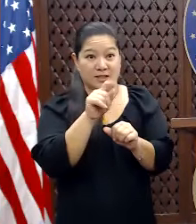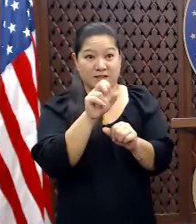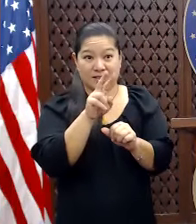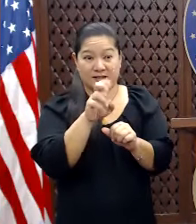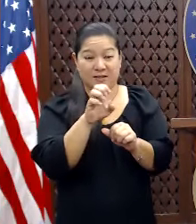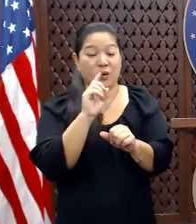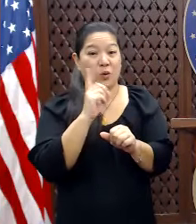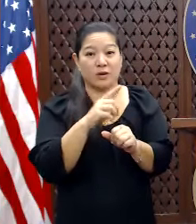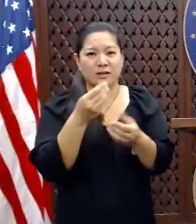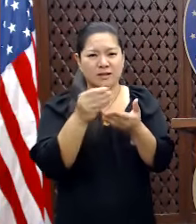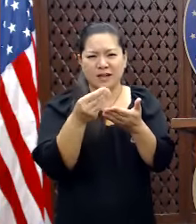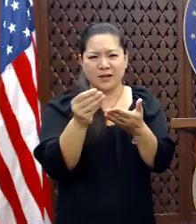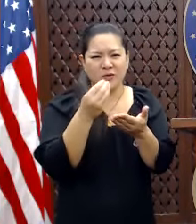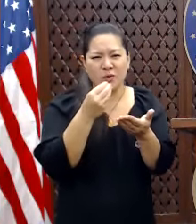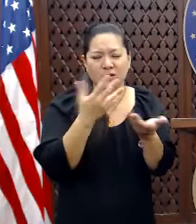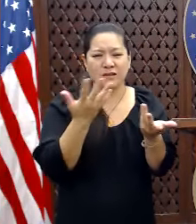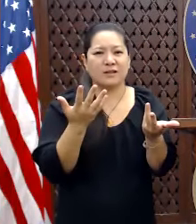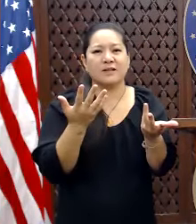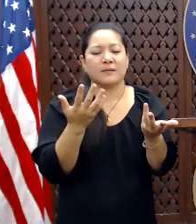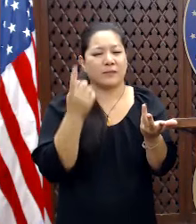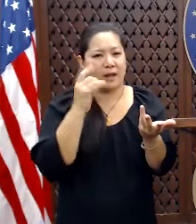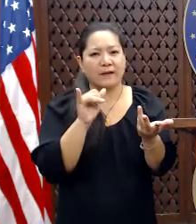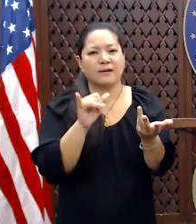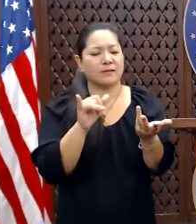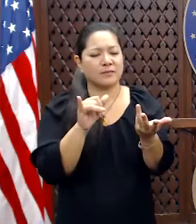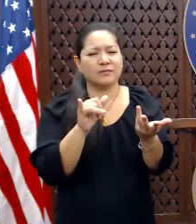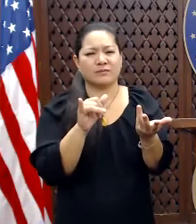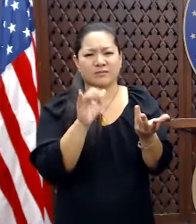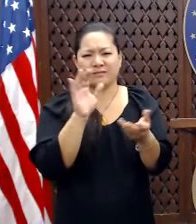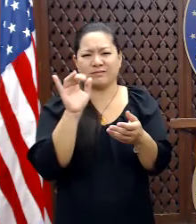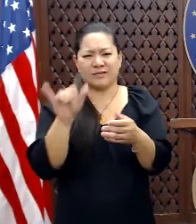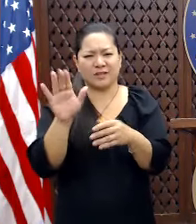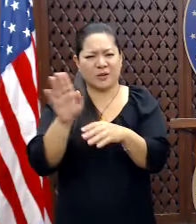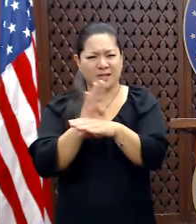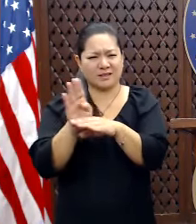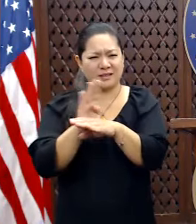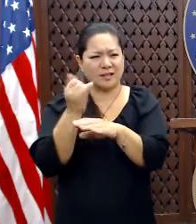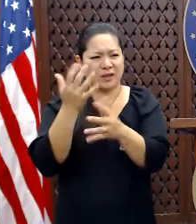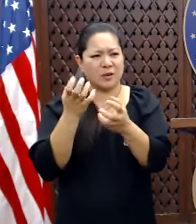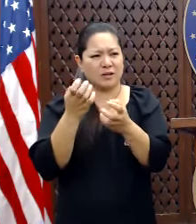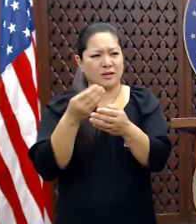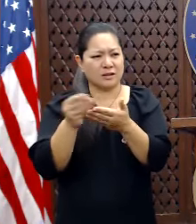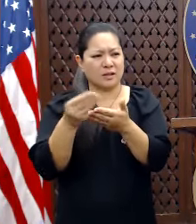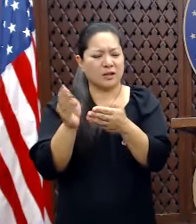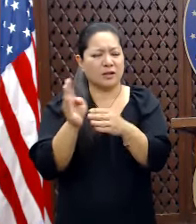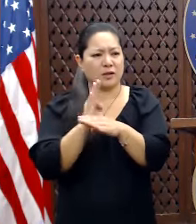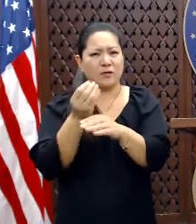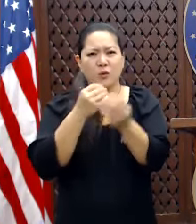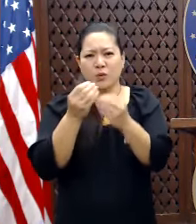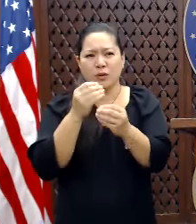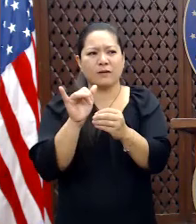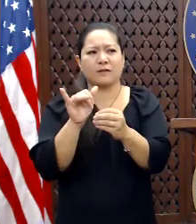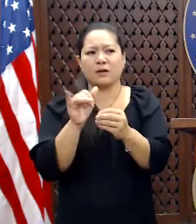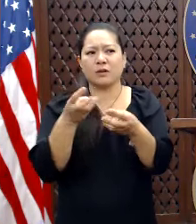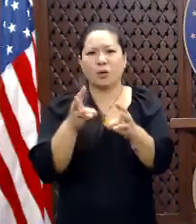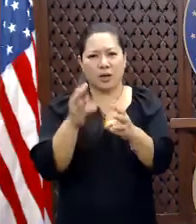have selling food. I think that's their business, and if that's a